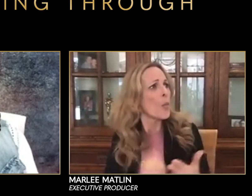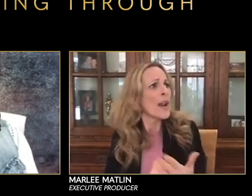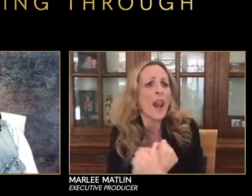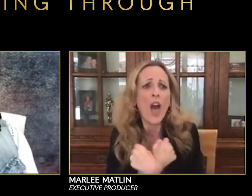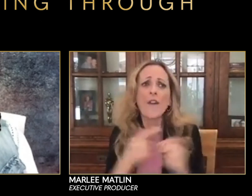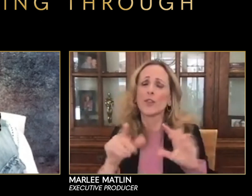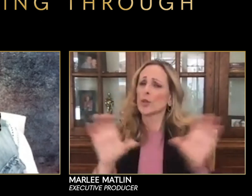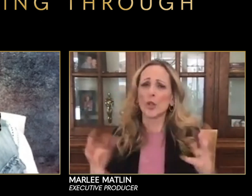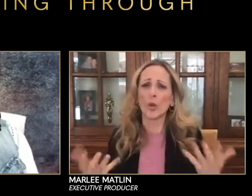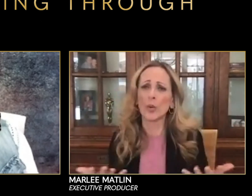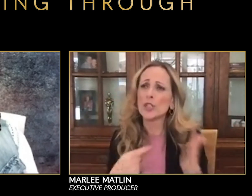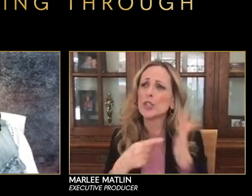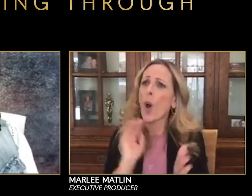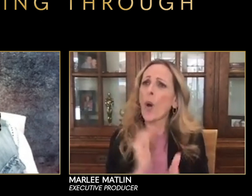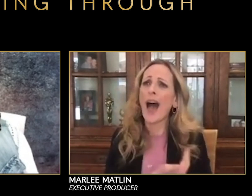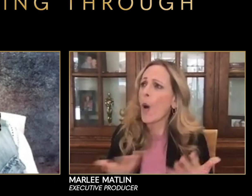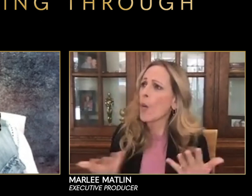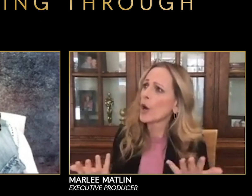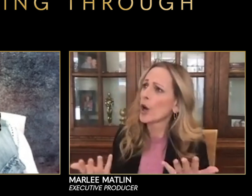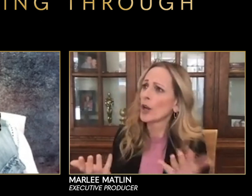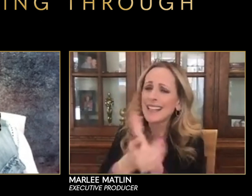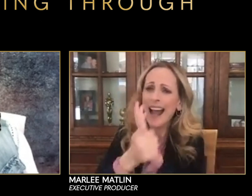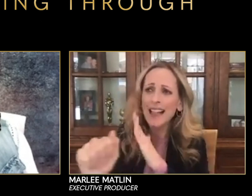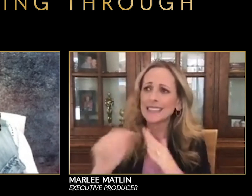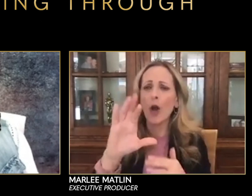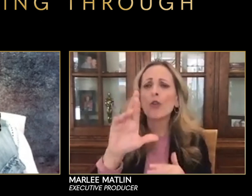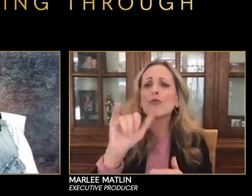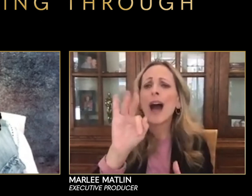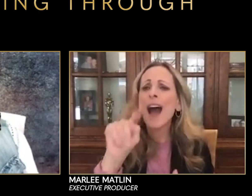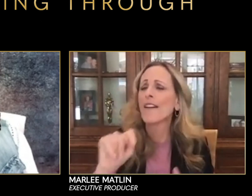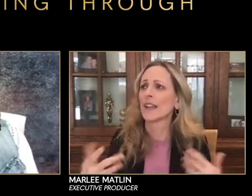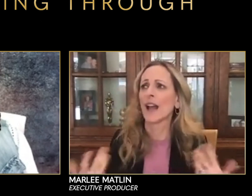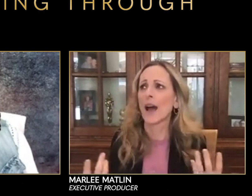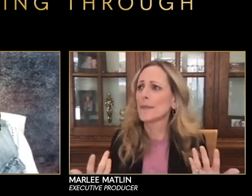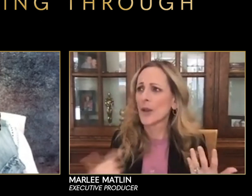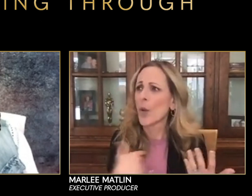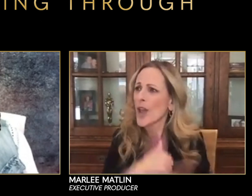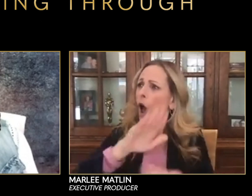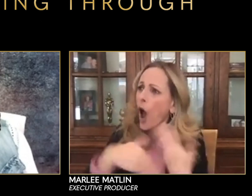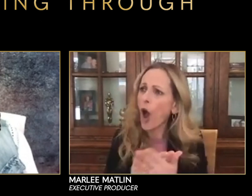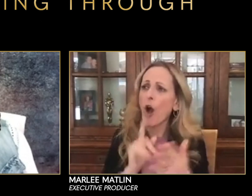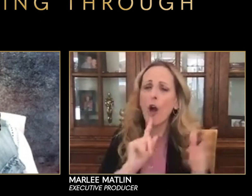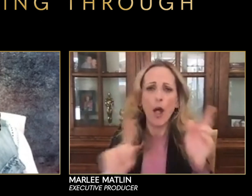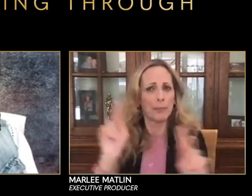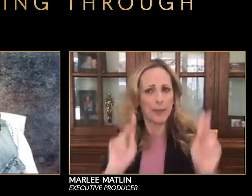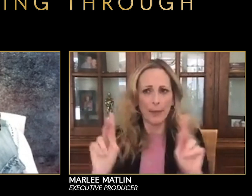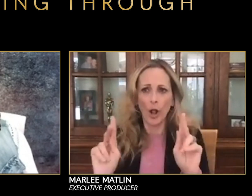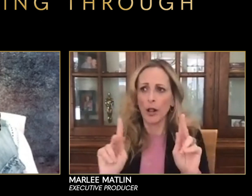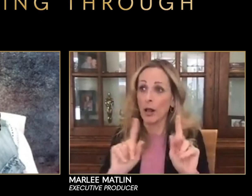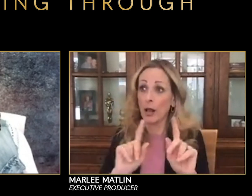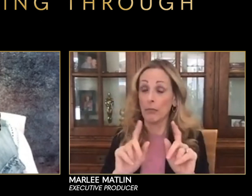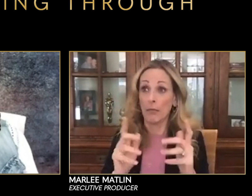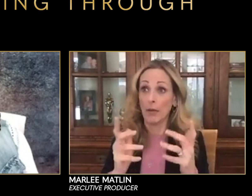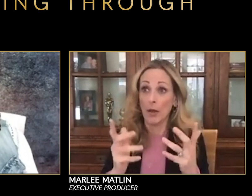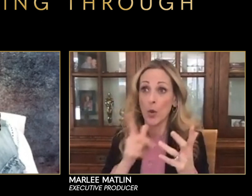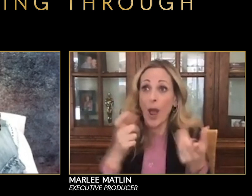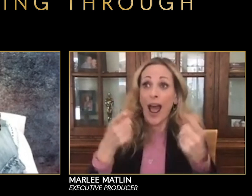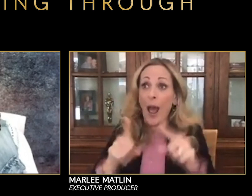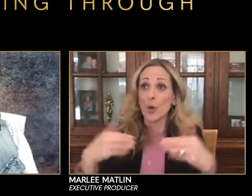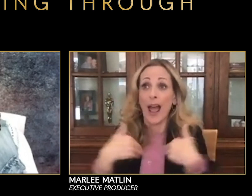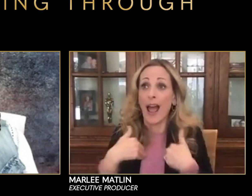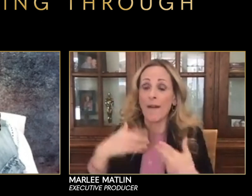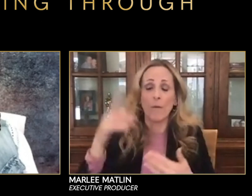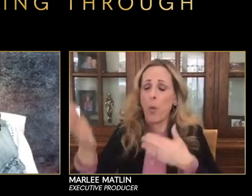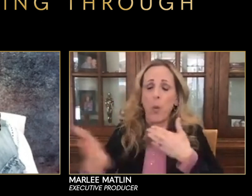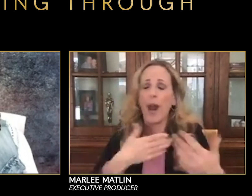everyone into the mainstream to do whatever it is that they love to do, whether they have a talent or a craft. We all are people